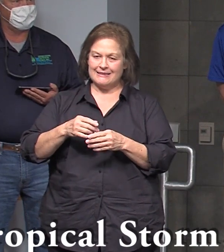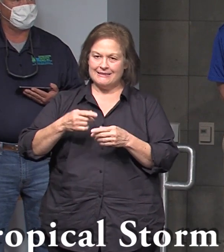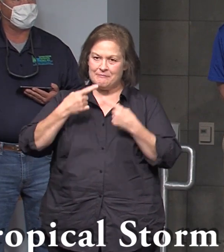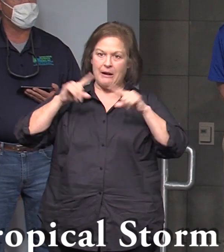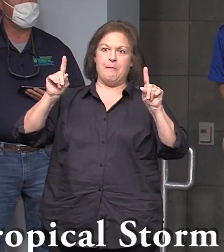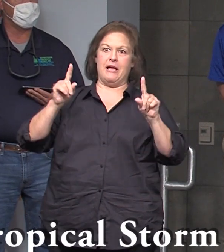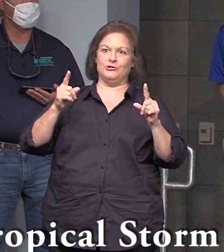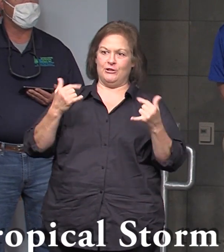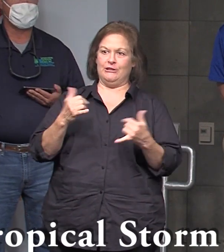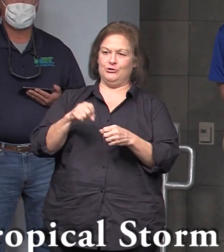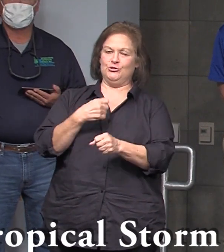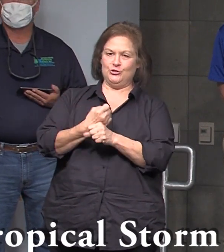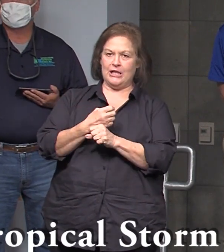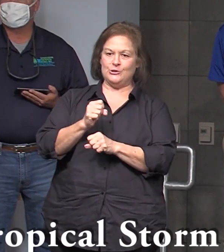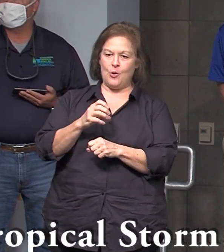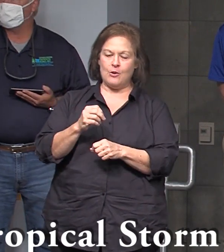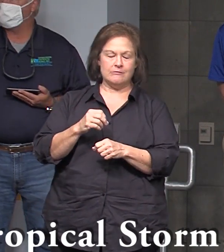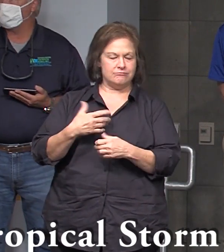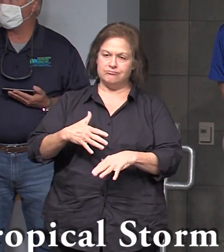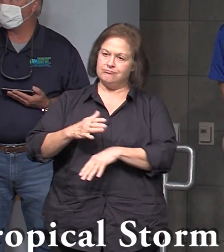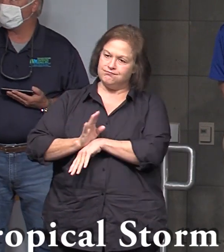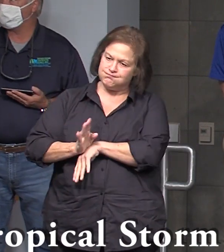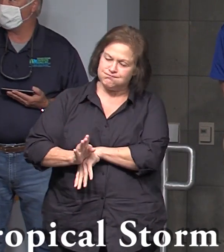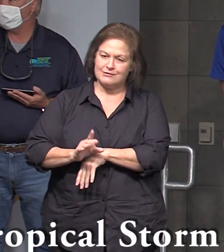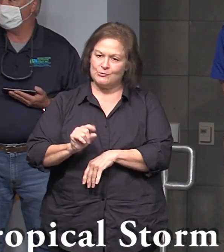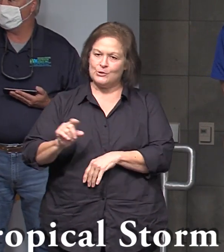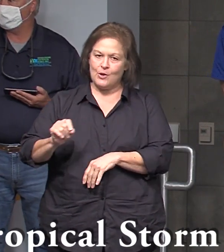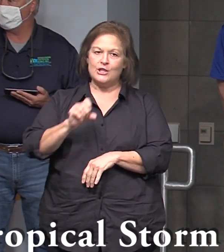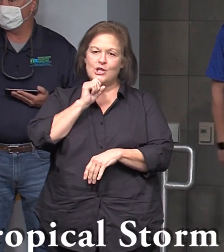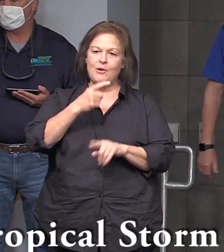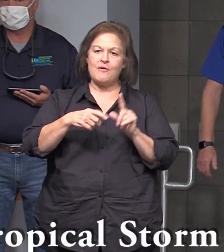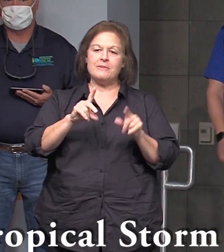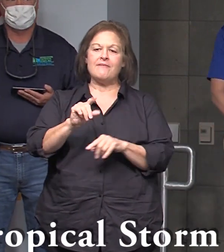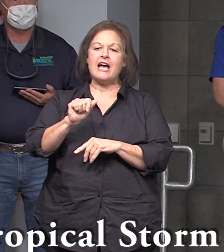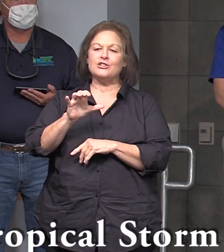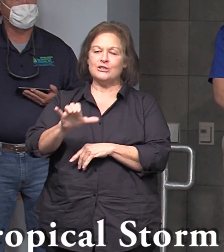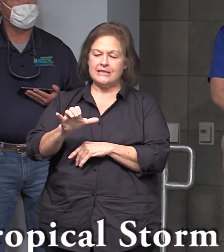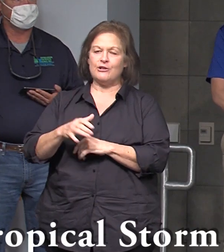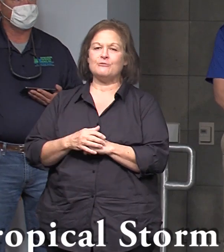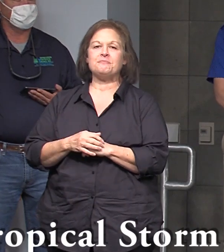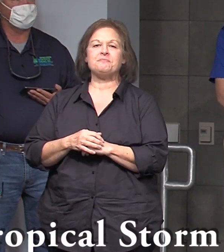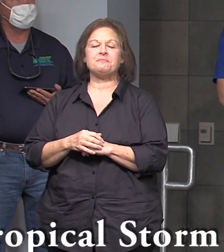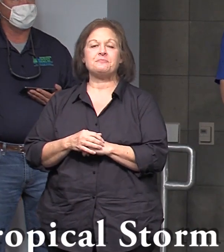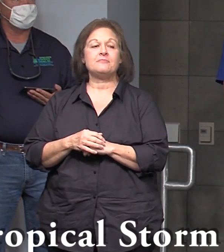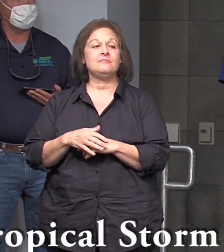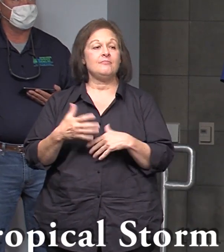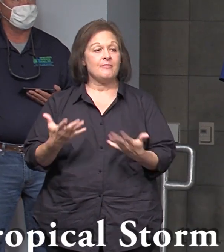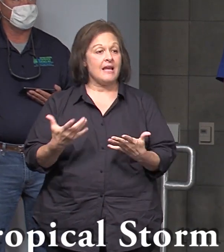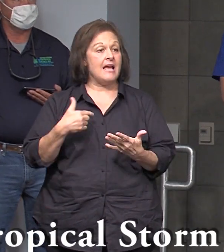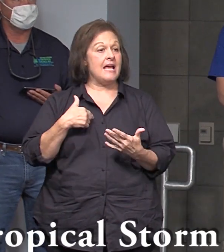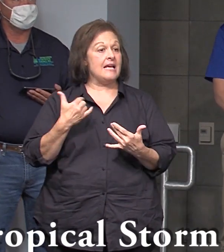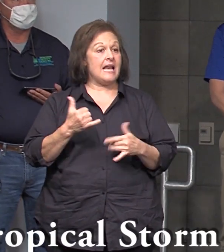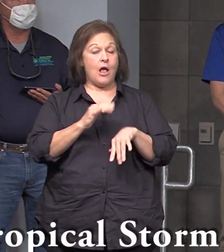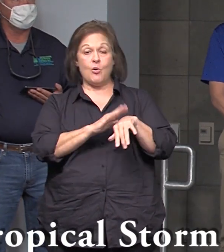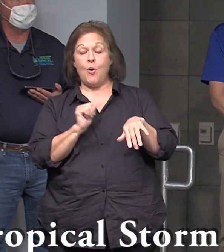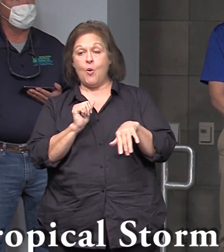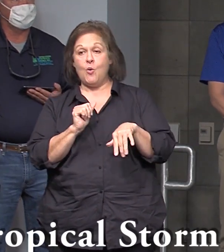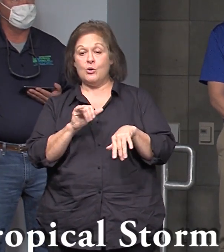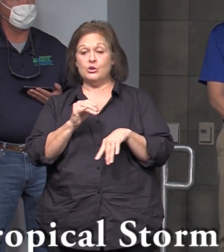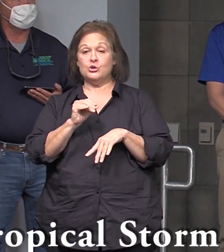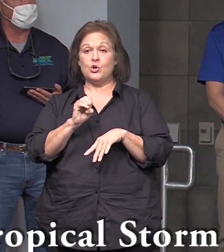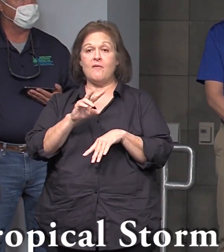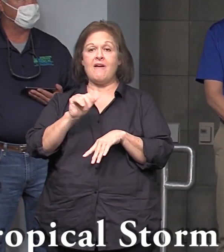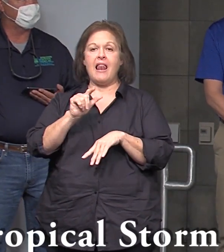this year, so it has been a very busy 2020. So Sherry from the Deaf Action Center. So with that, I'm going to call up Mr.